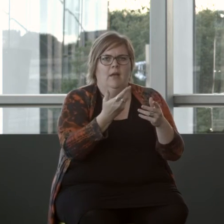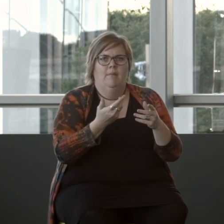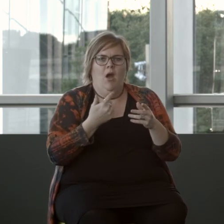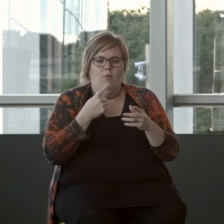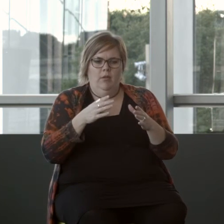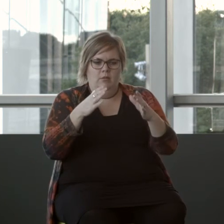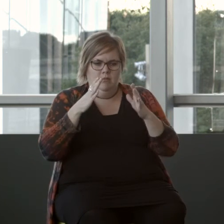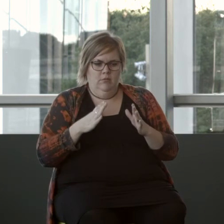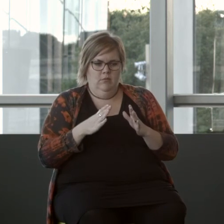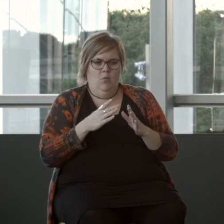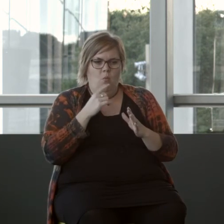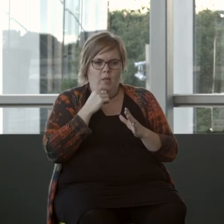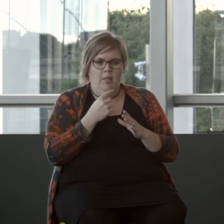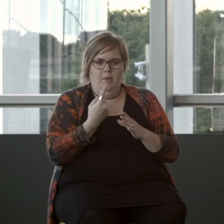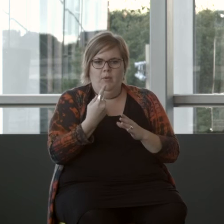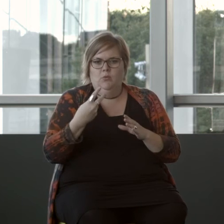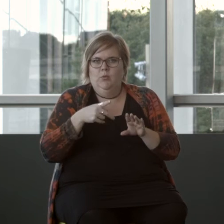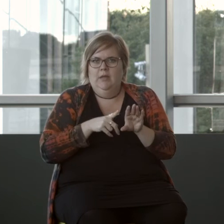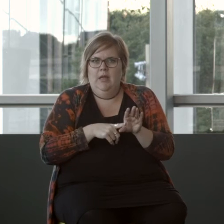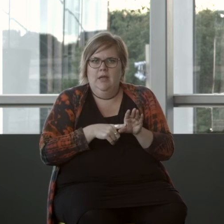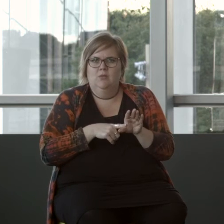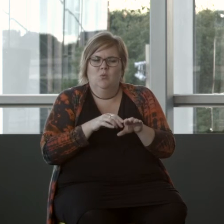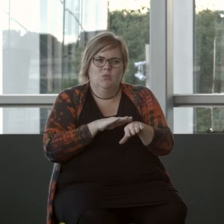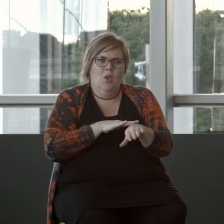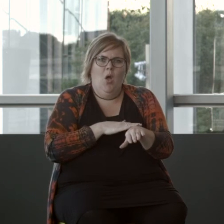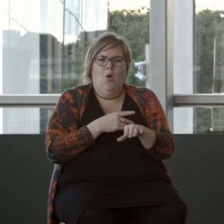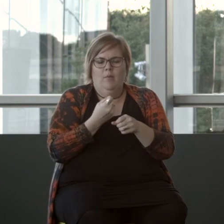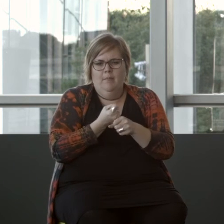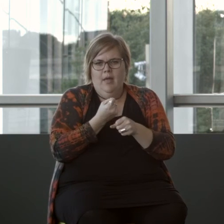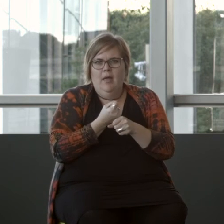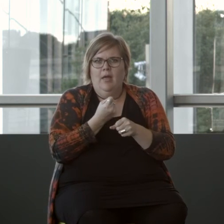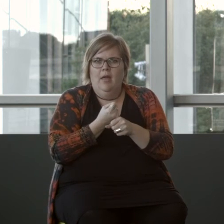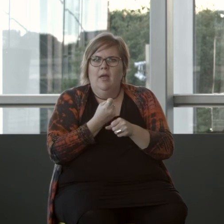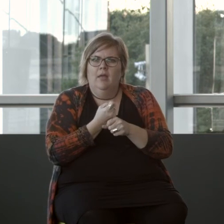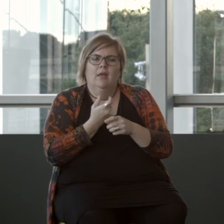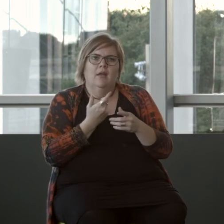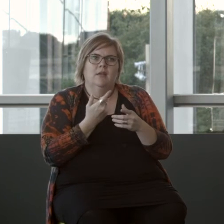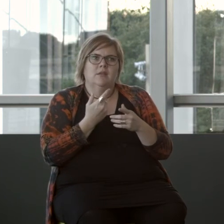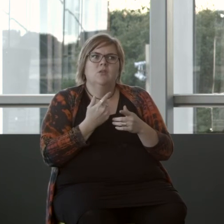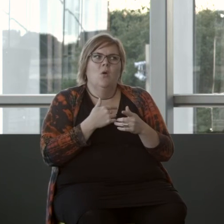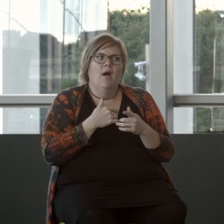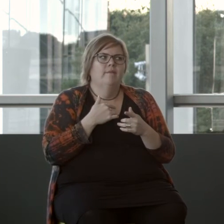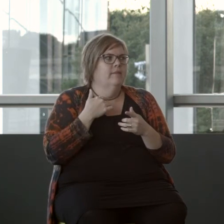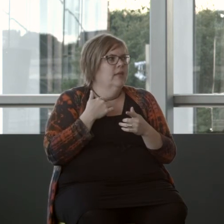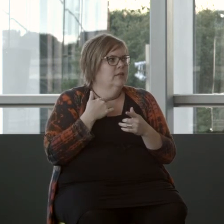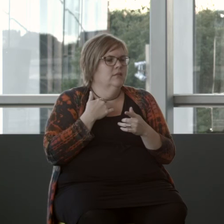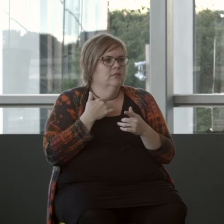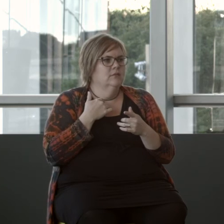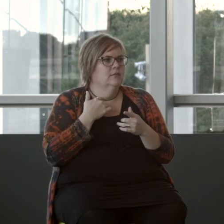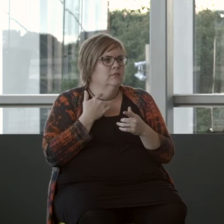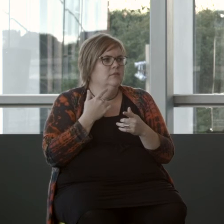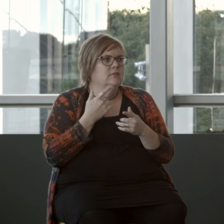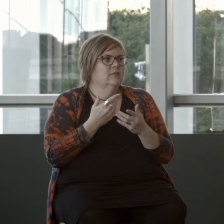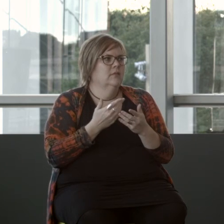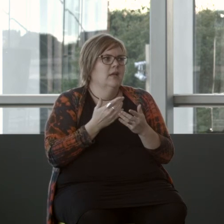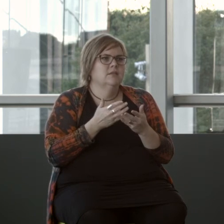years or quite a long time, or it'll take me a long time to get there. And it's simmering away. So I think that's one